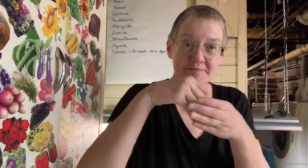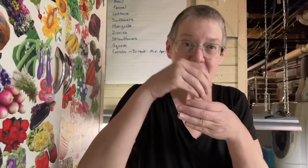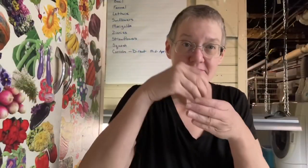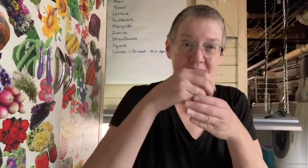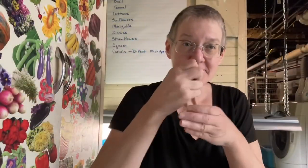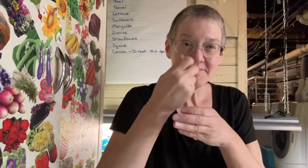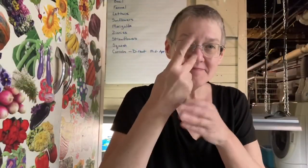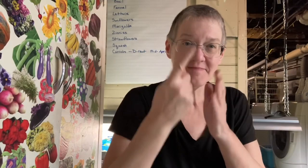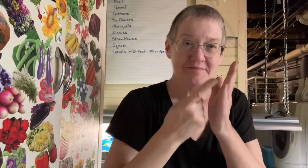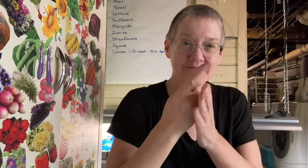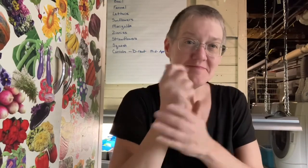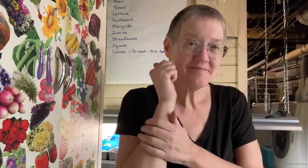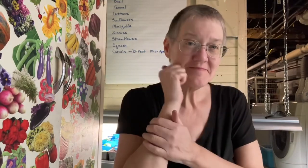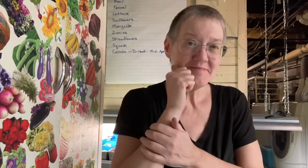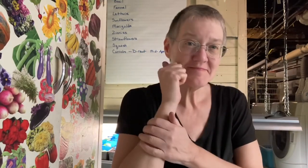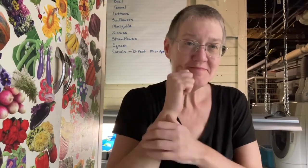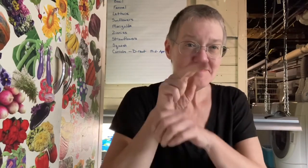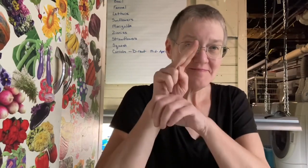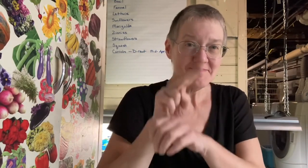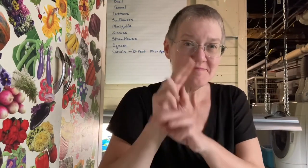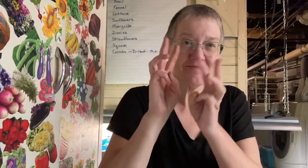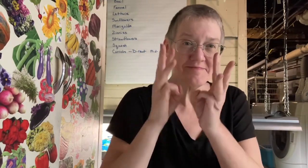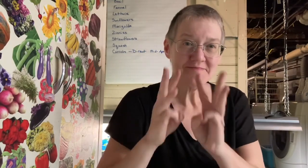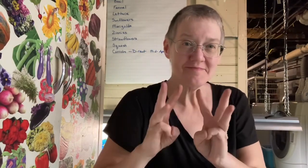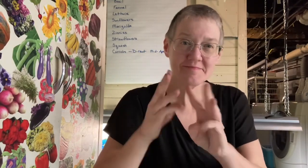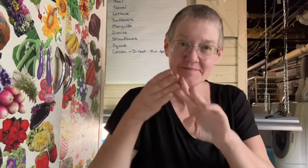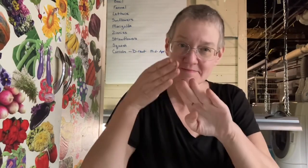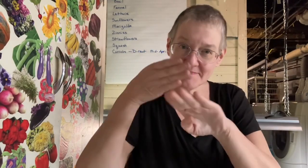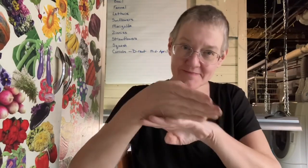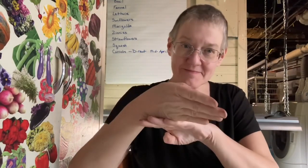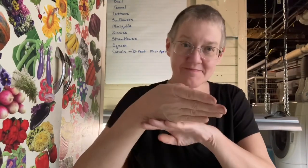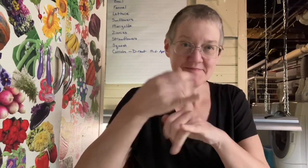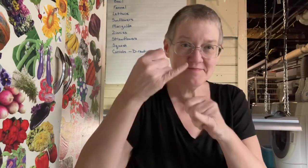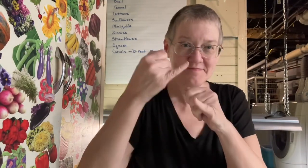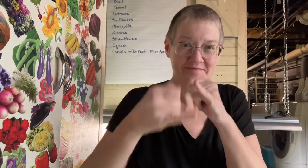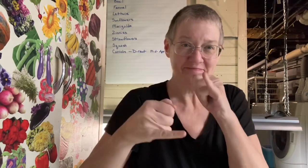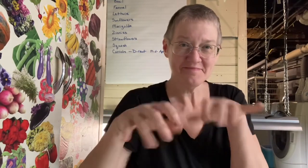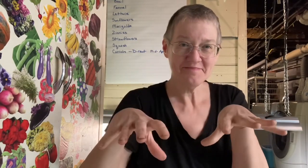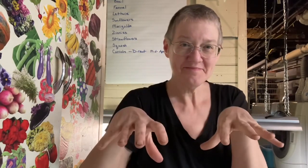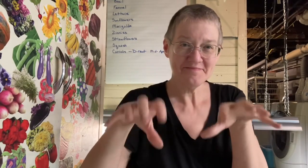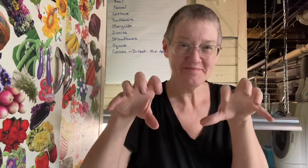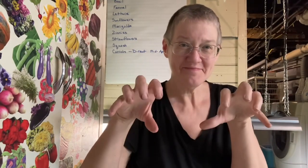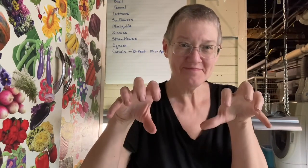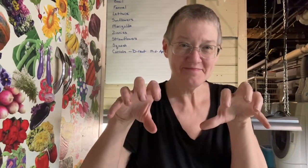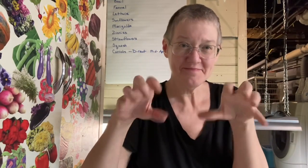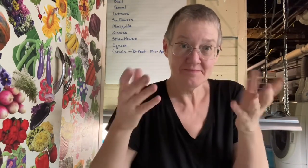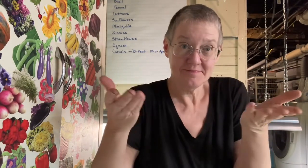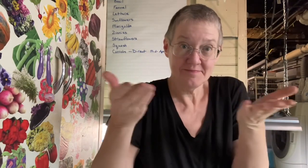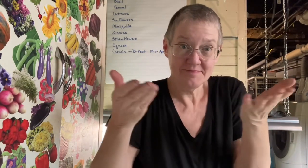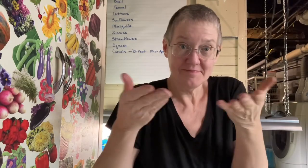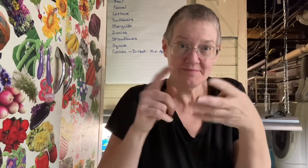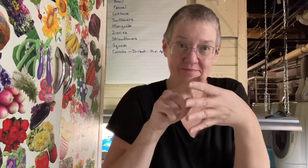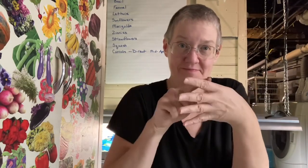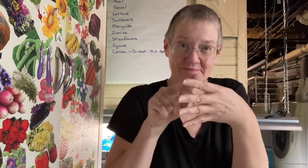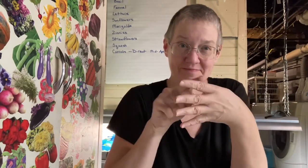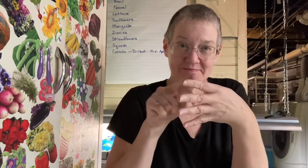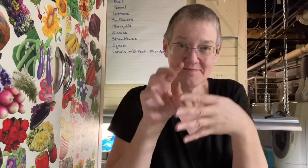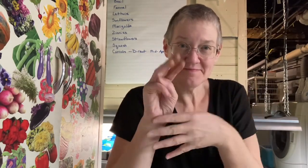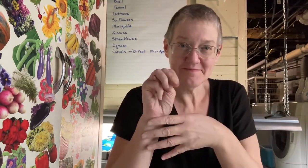And we're going to bring them outside a few hours every day to start hardening them off after our last frost.